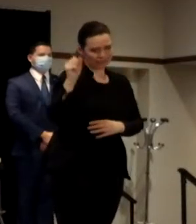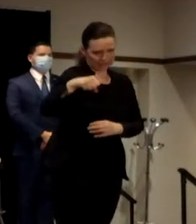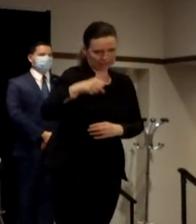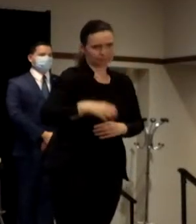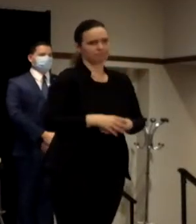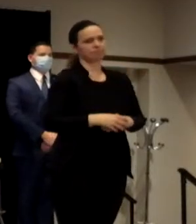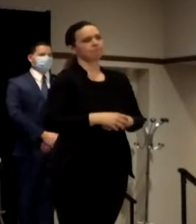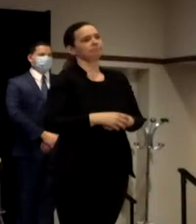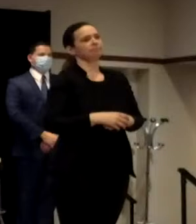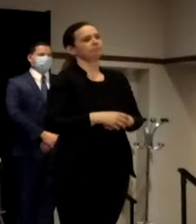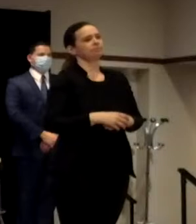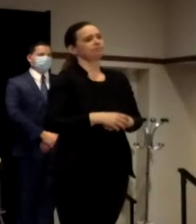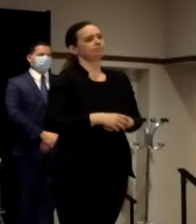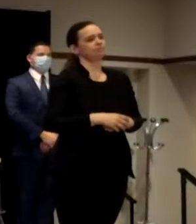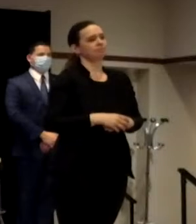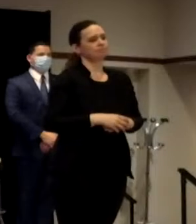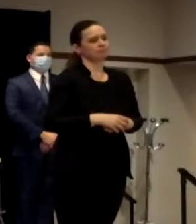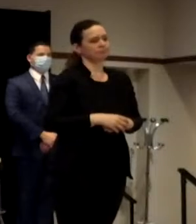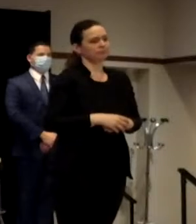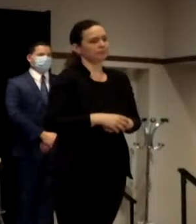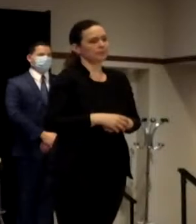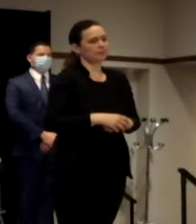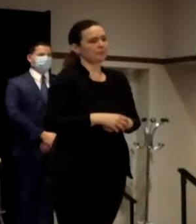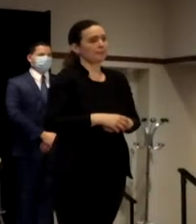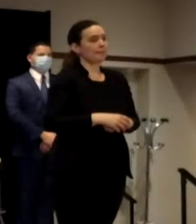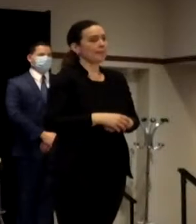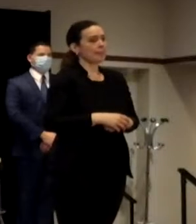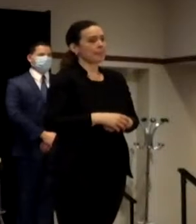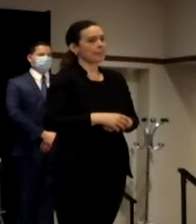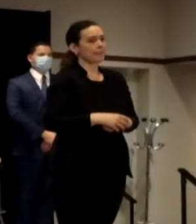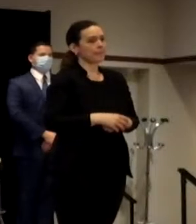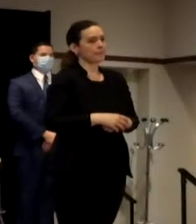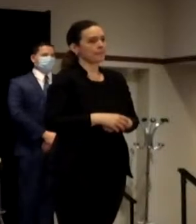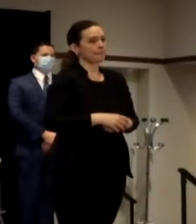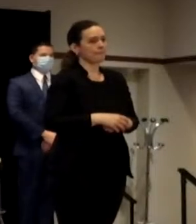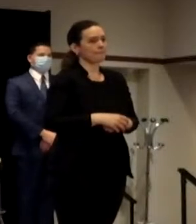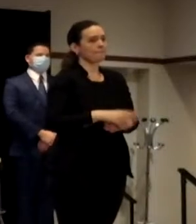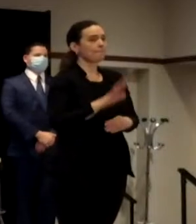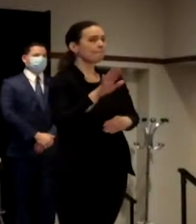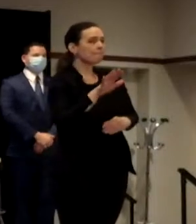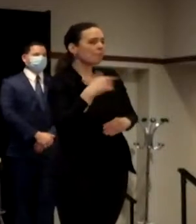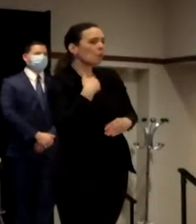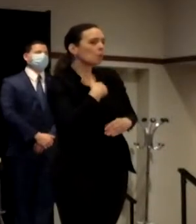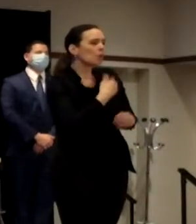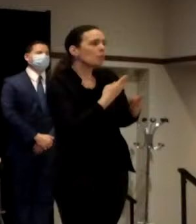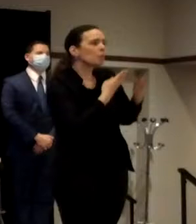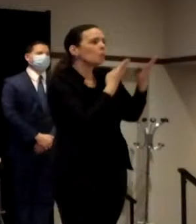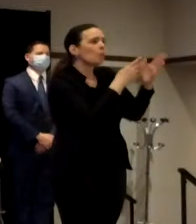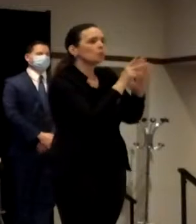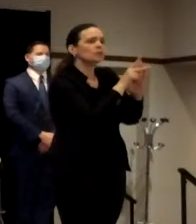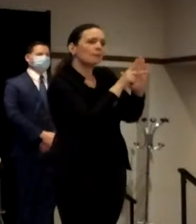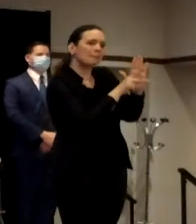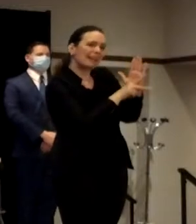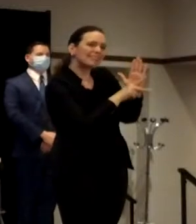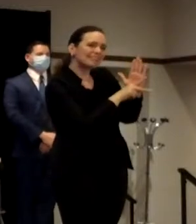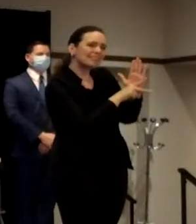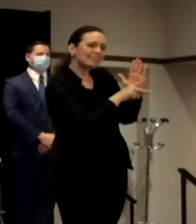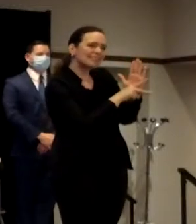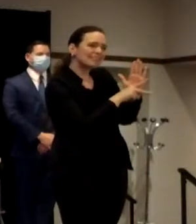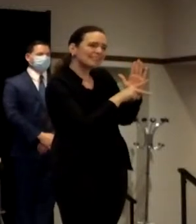you mentioned before, can they go about it their own way? Yes, so it's a policy proposal, right? That depends on what are their